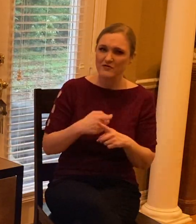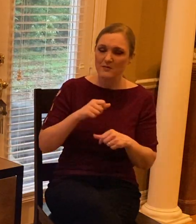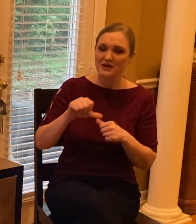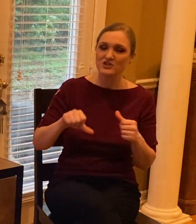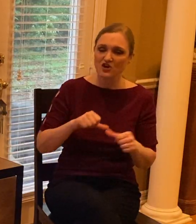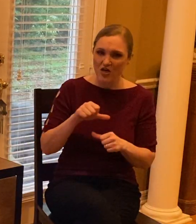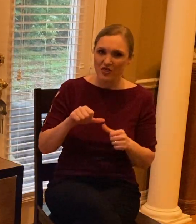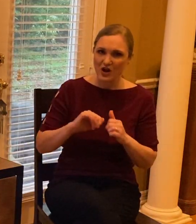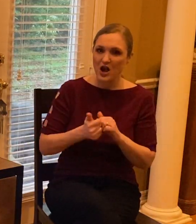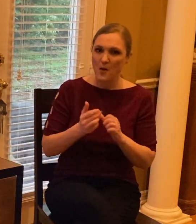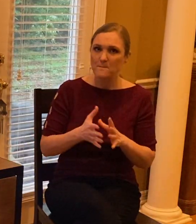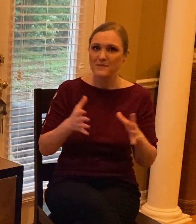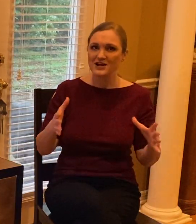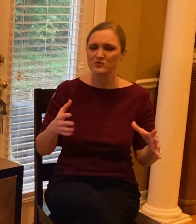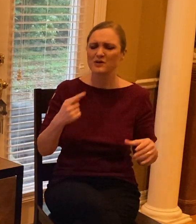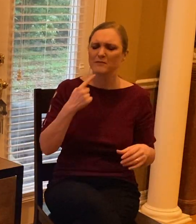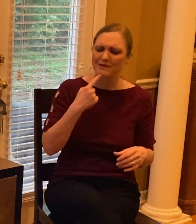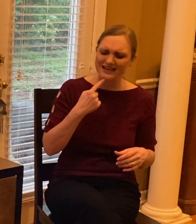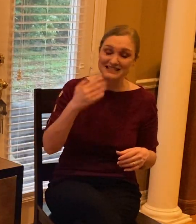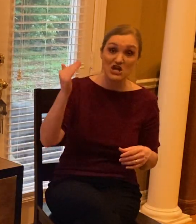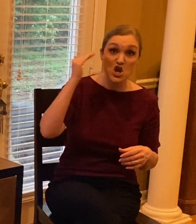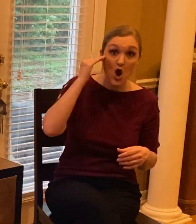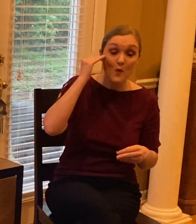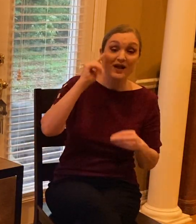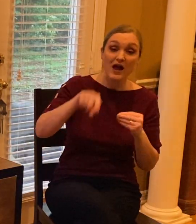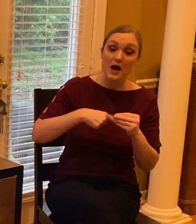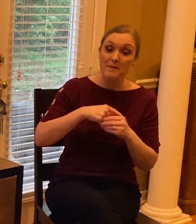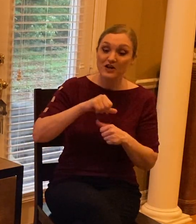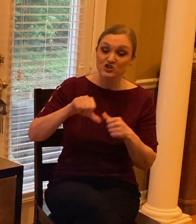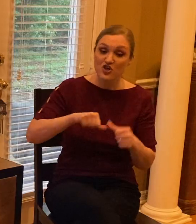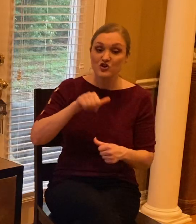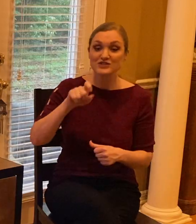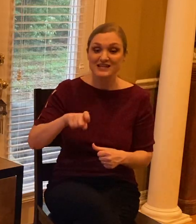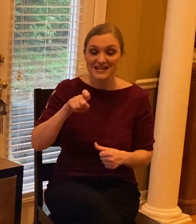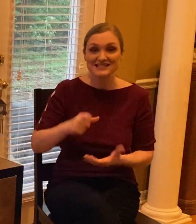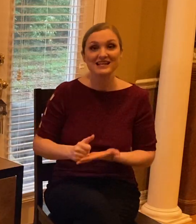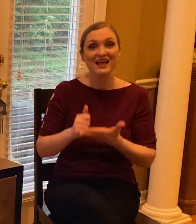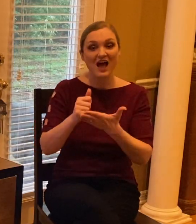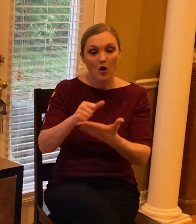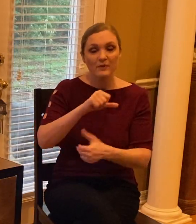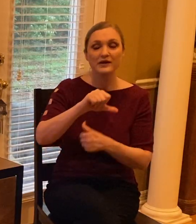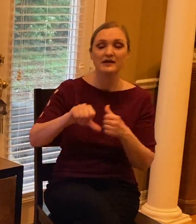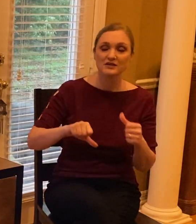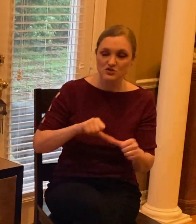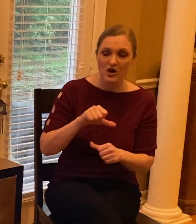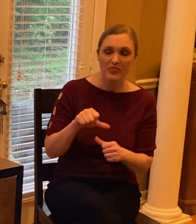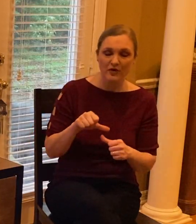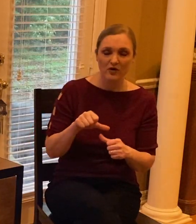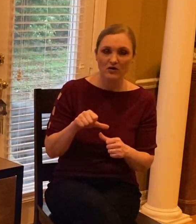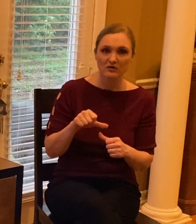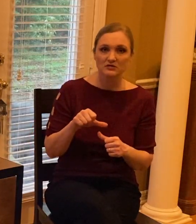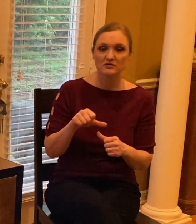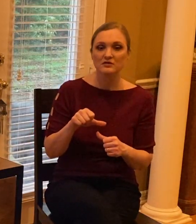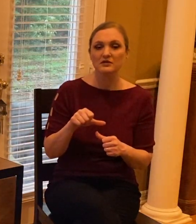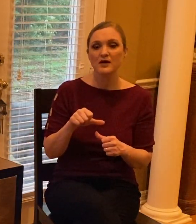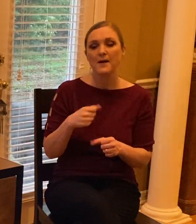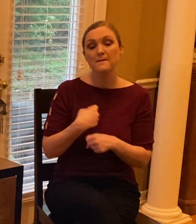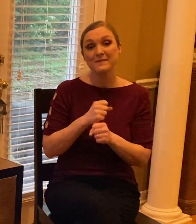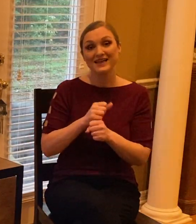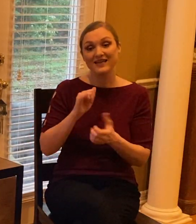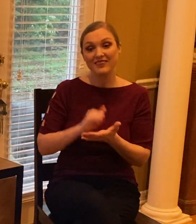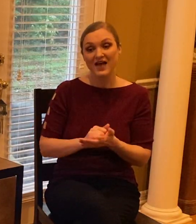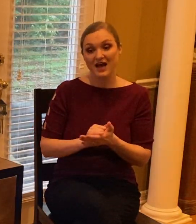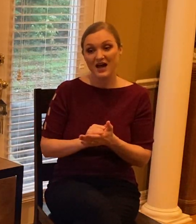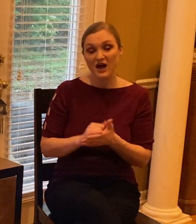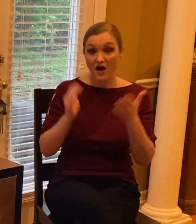how much we miss knowing about each other's needs and being able to help take care of those needs, and making that a